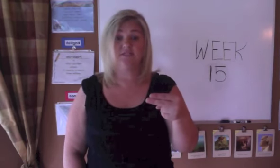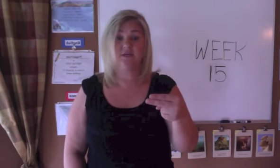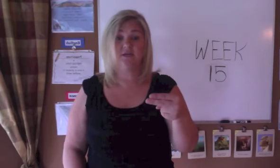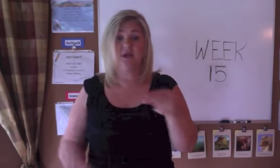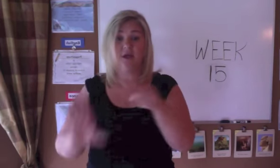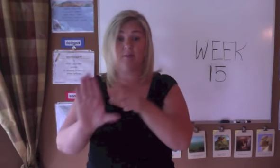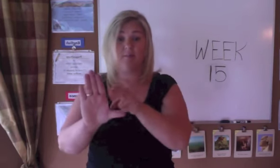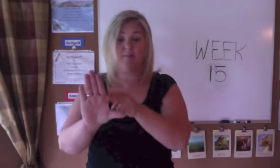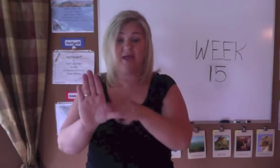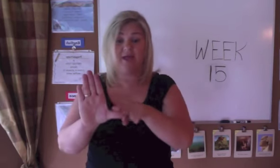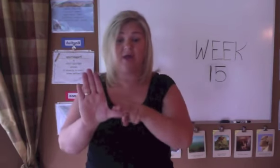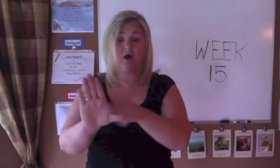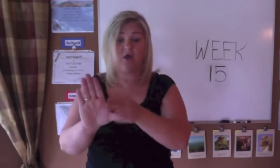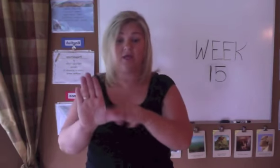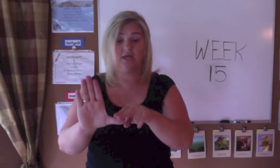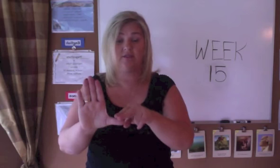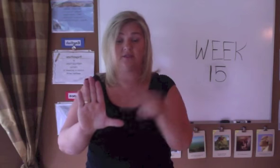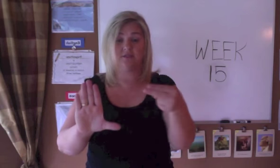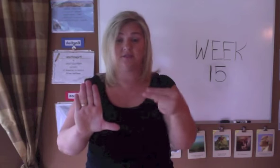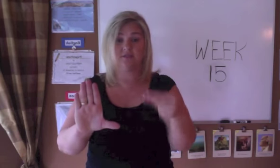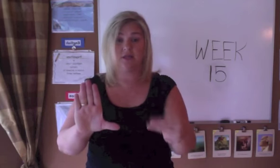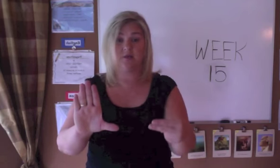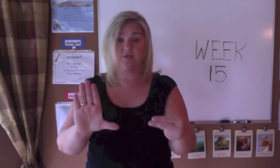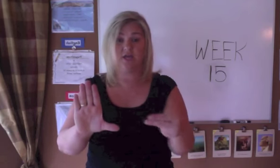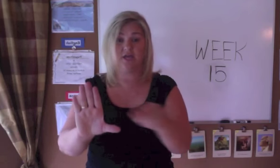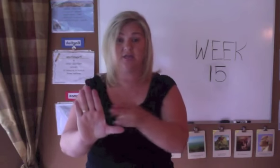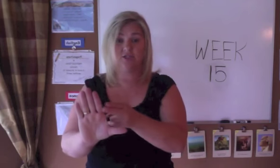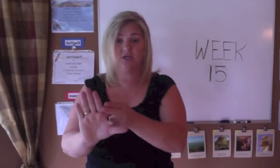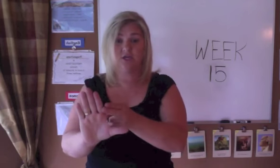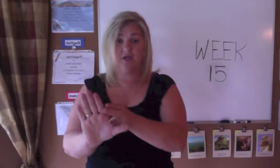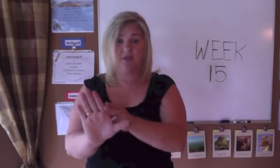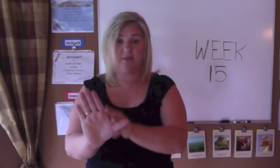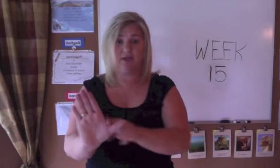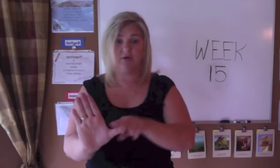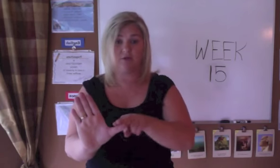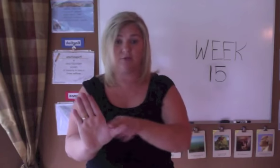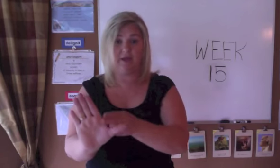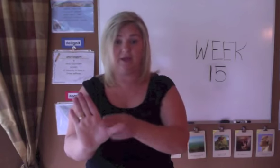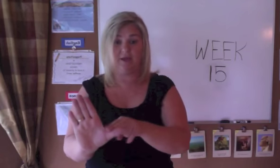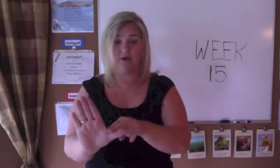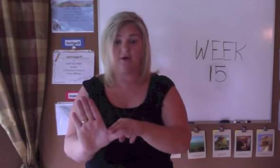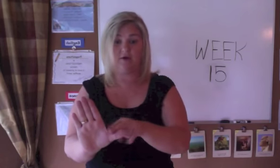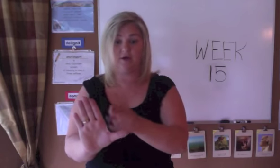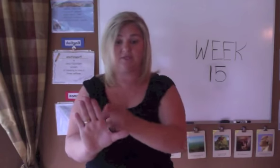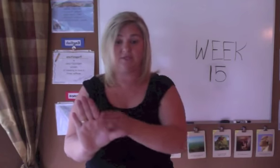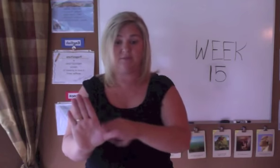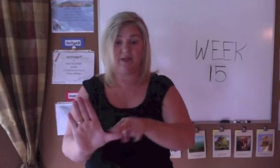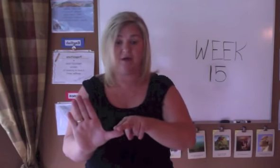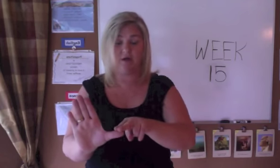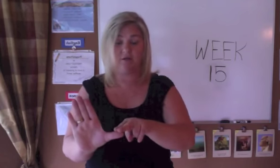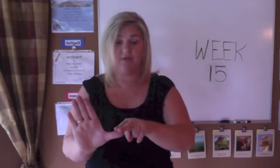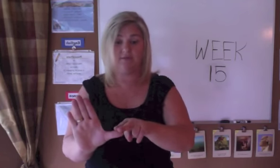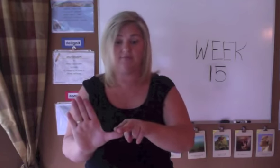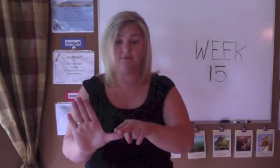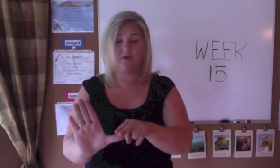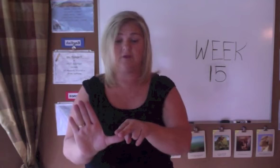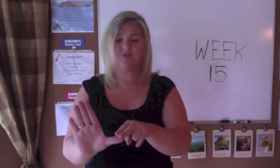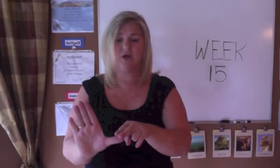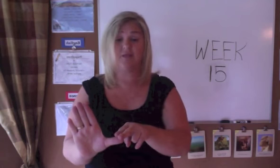Hudson Bay Colony, that's a sign language H, and we're making our little bay here. Hudson Bay Colony, Hudson